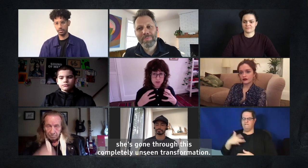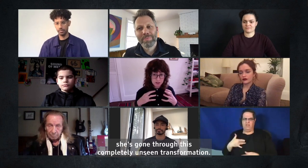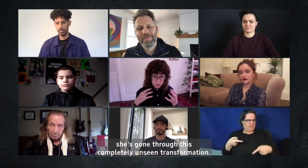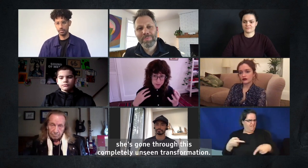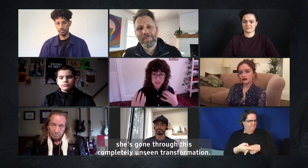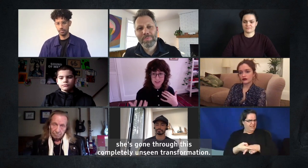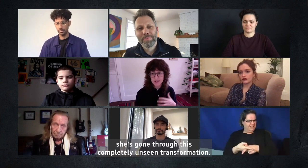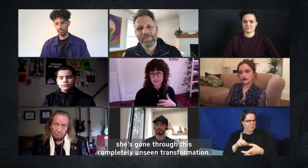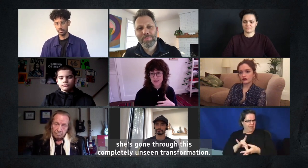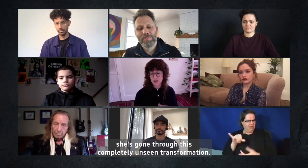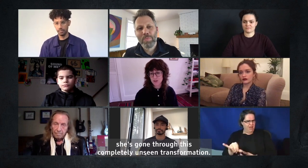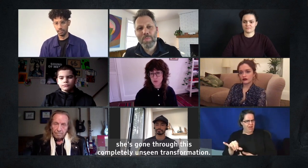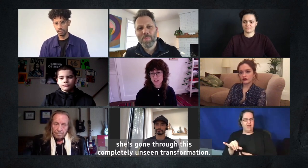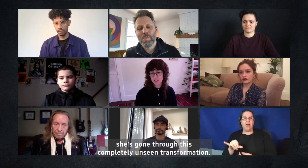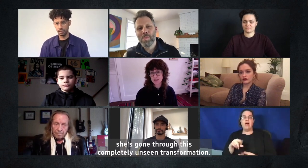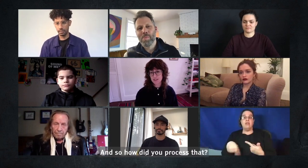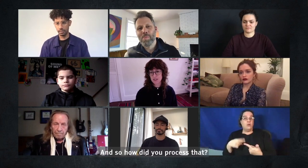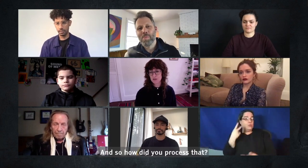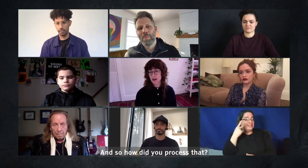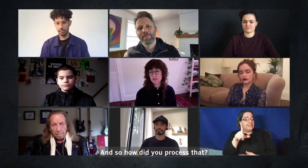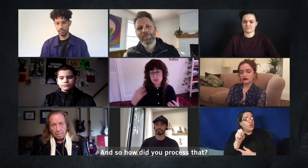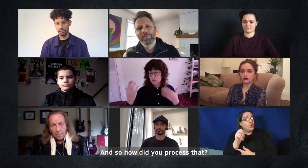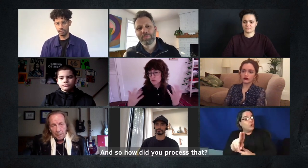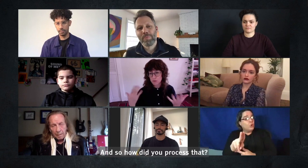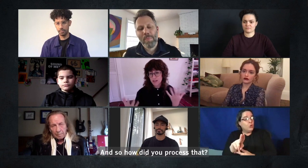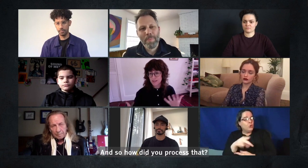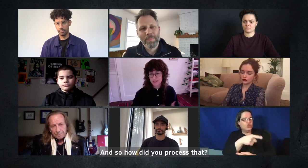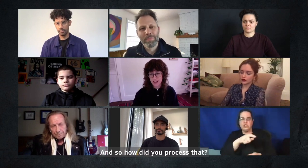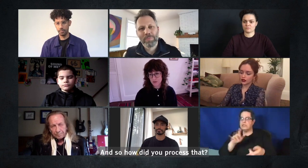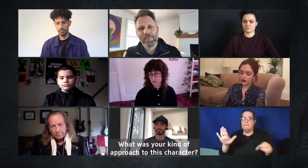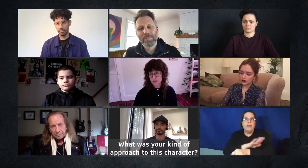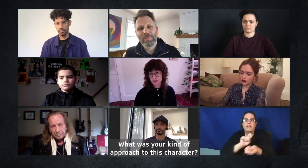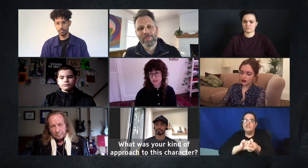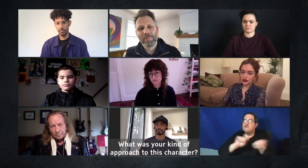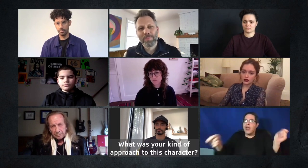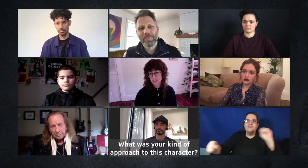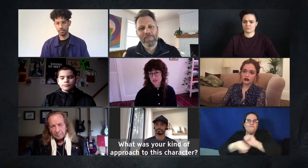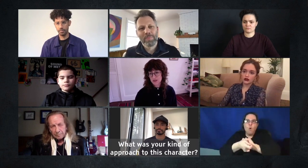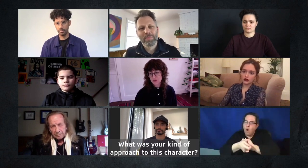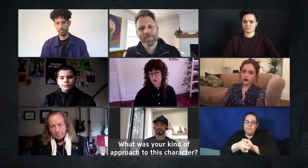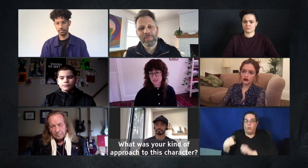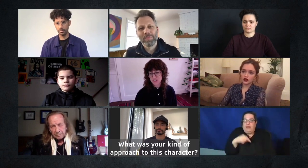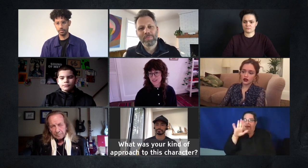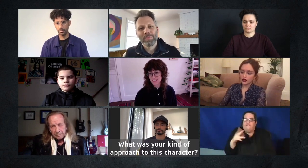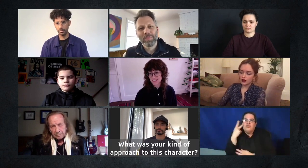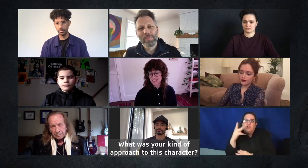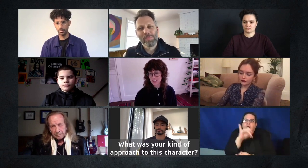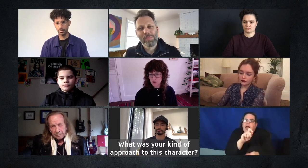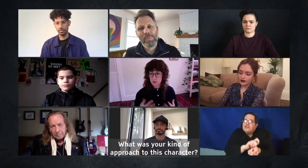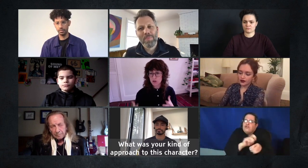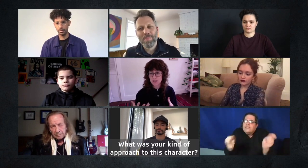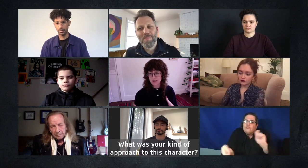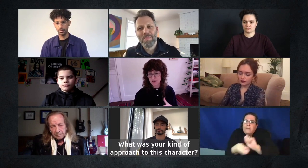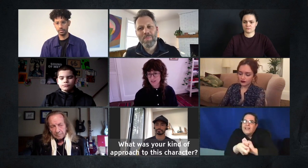gone through this completely unseen transformation. And so how did you process that? What was your